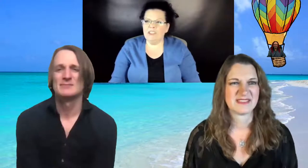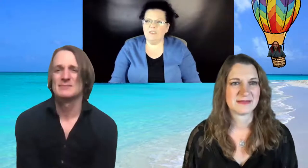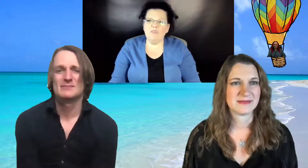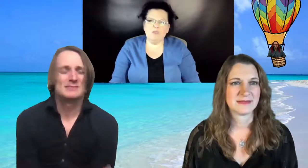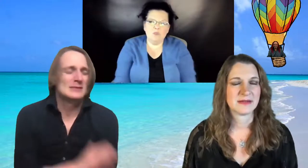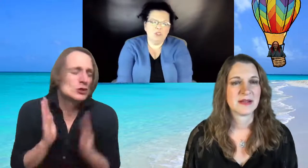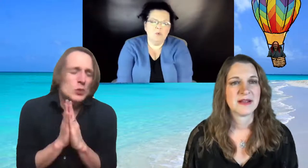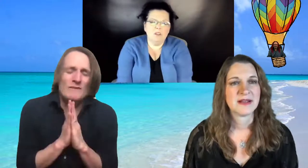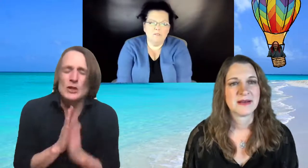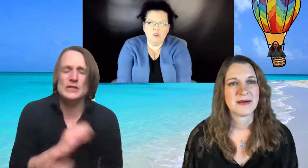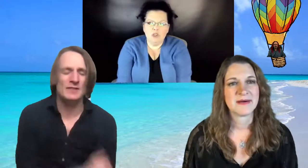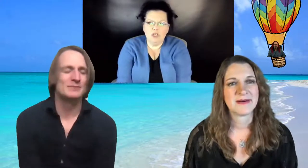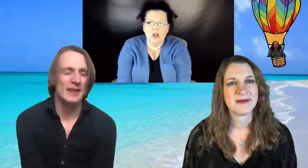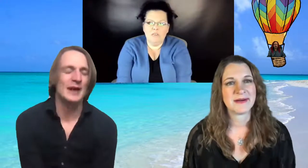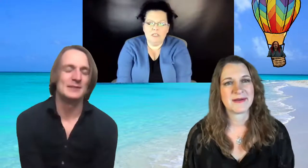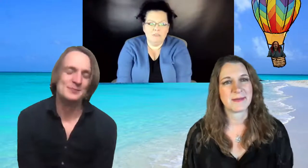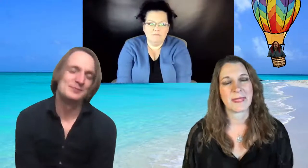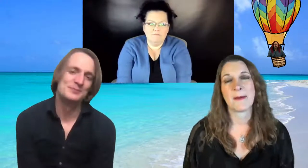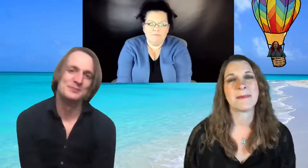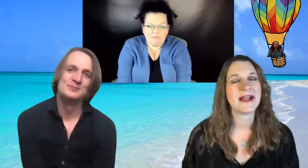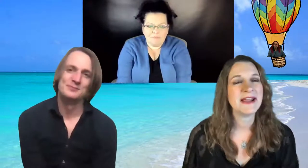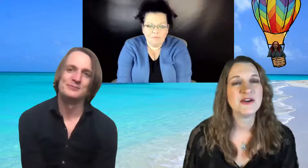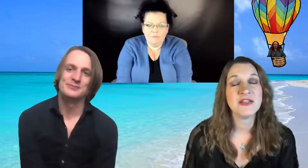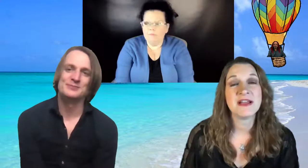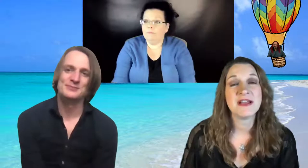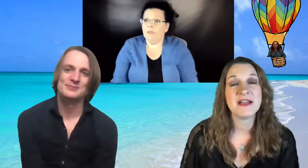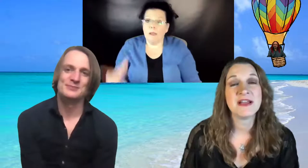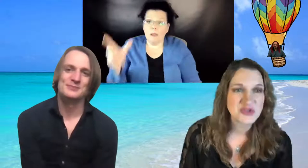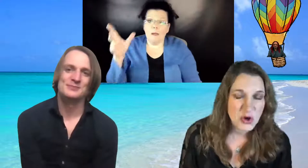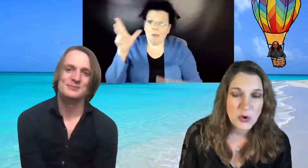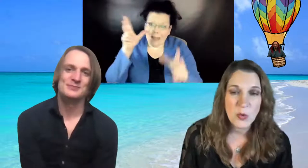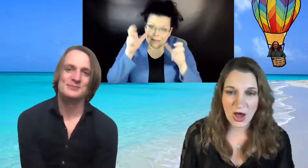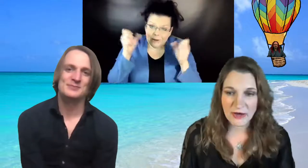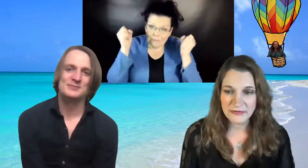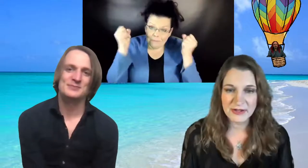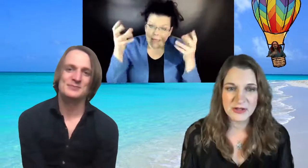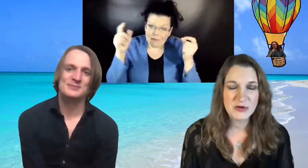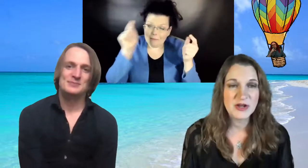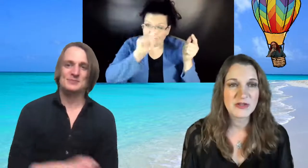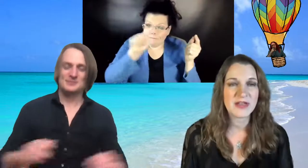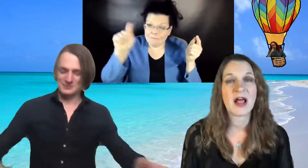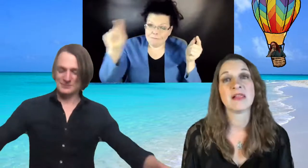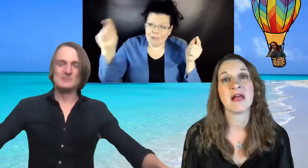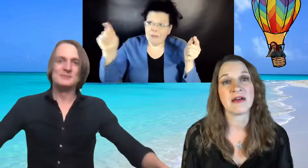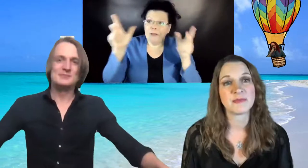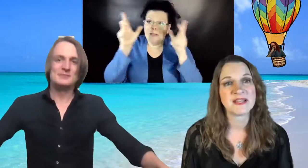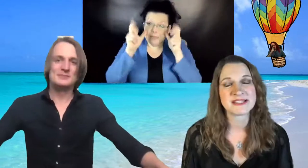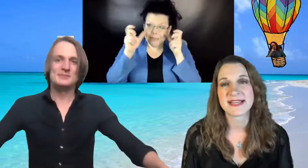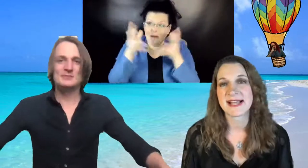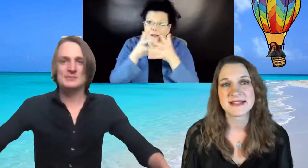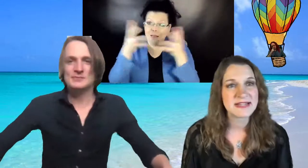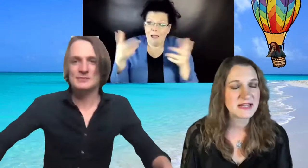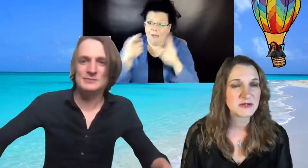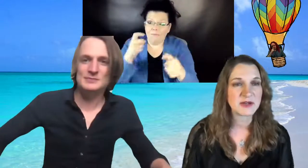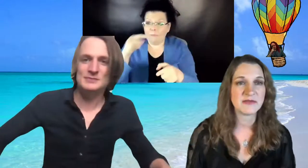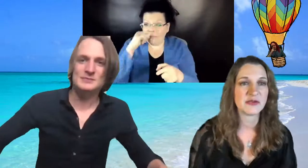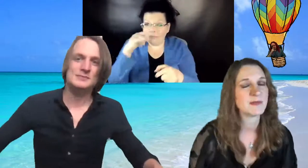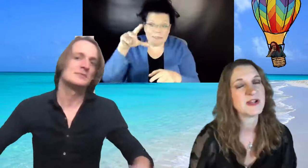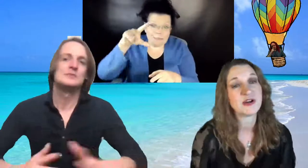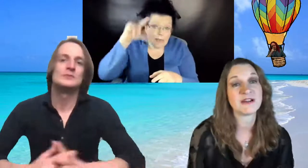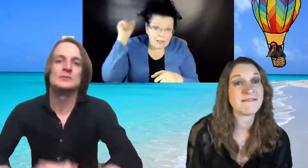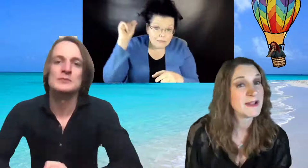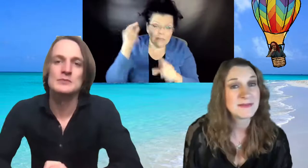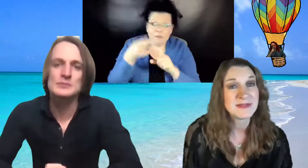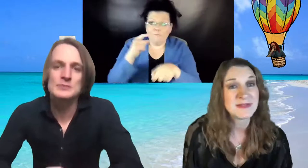that's just the short version of it. But I hear that so often. You hear that a lot from kids at Gallaudet who come